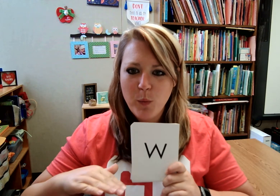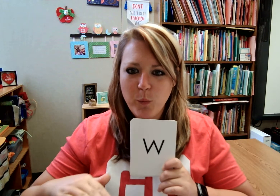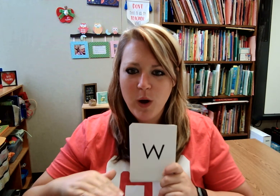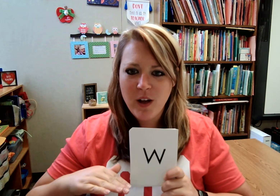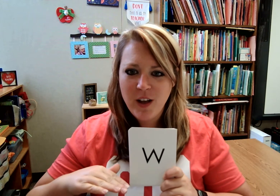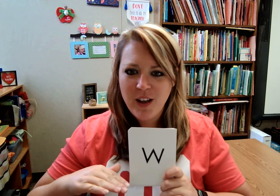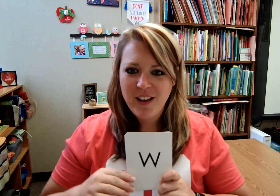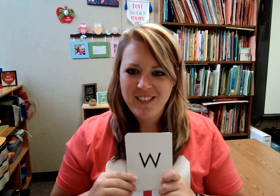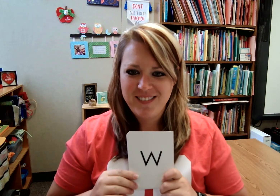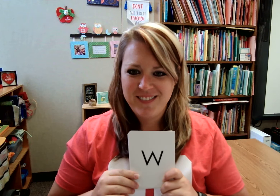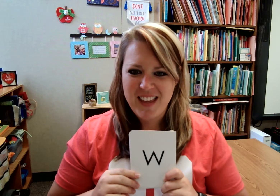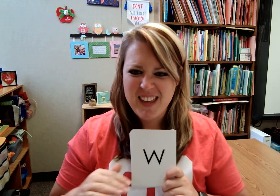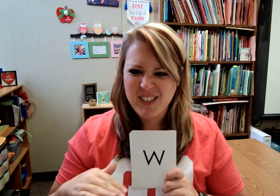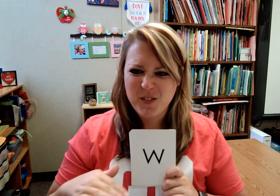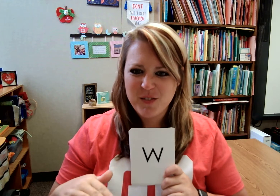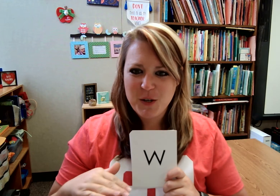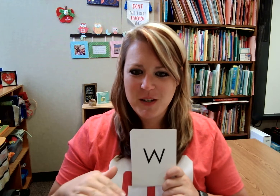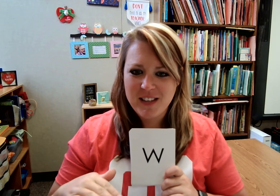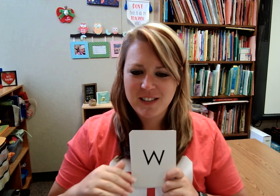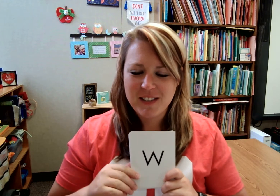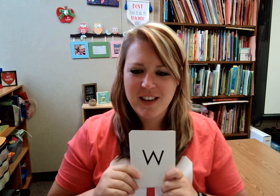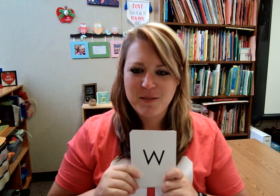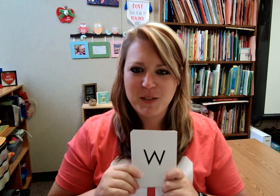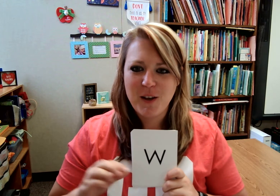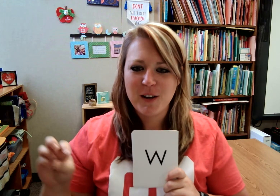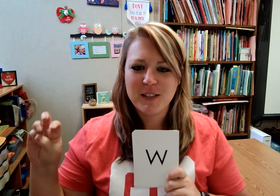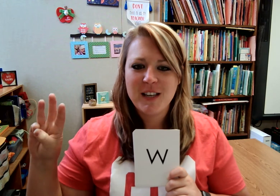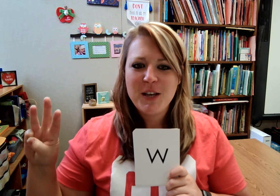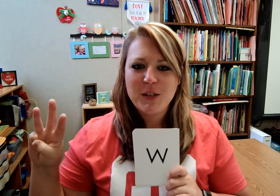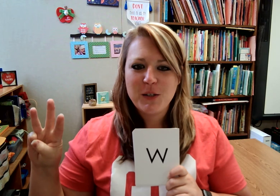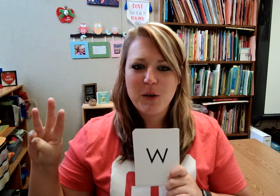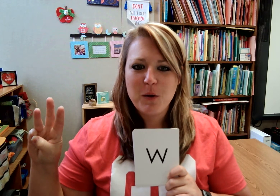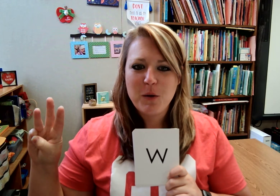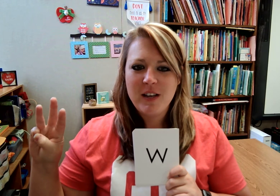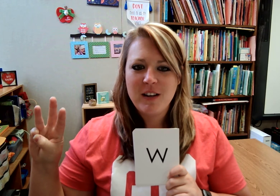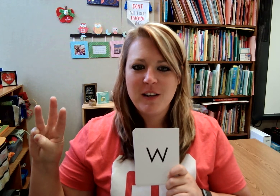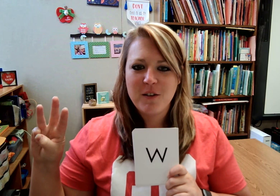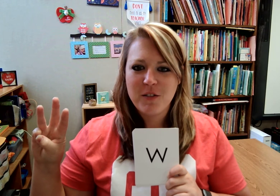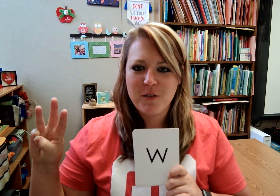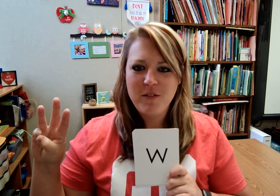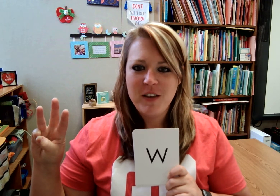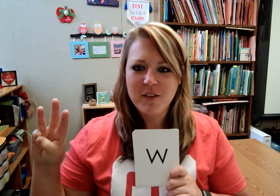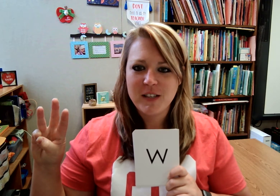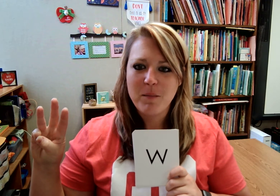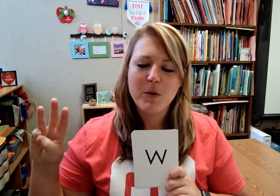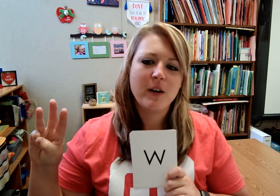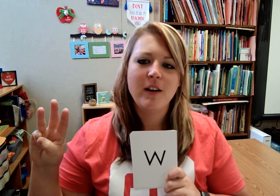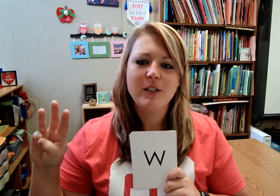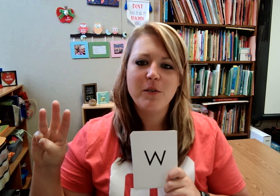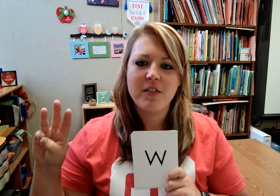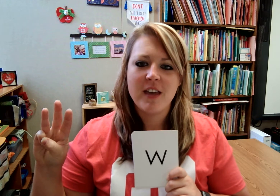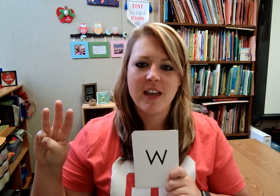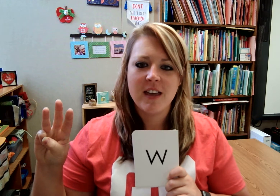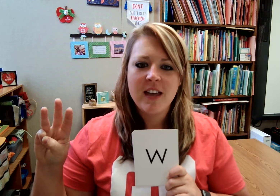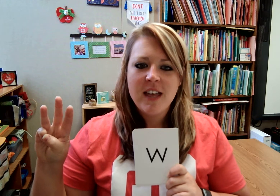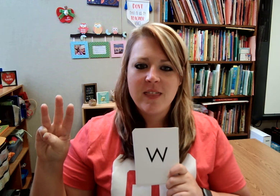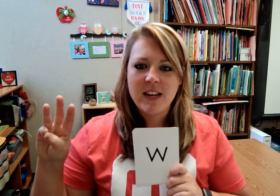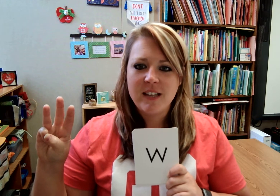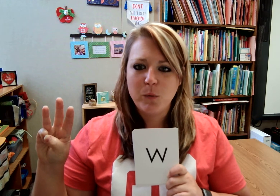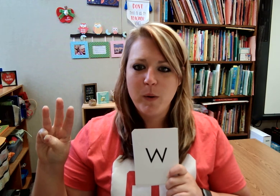w. Like he's doing his songs. So you put your 3 fingers up. You can also think that he's